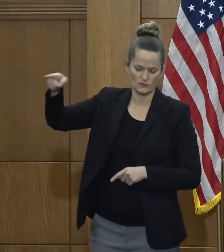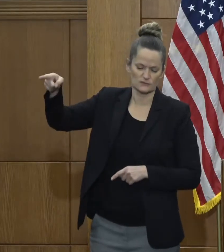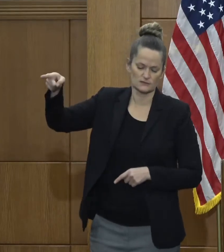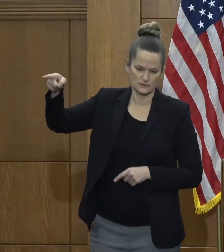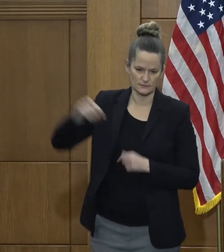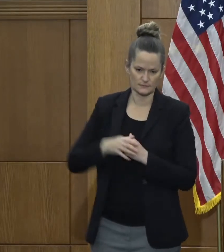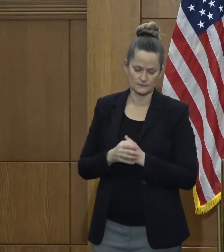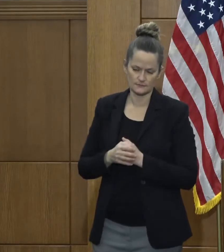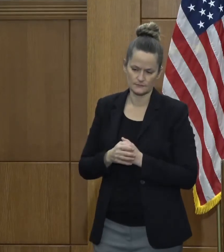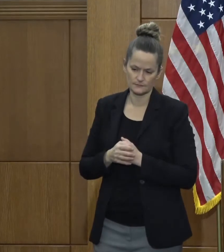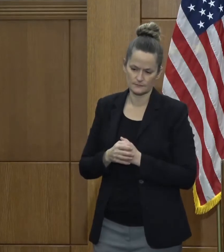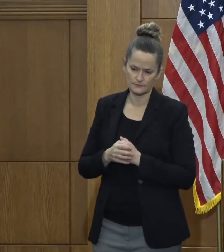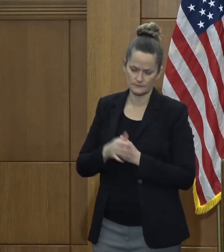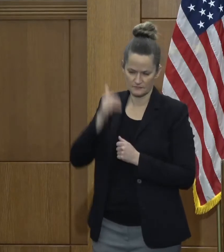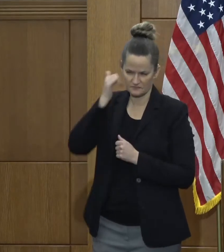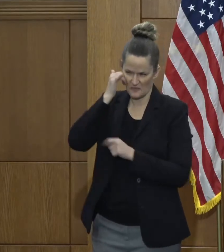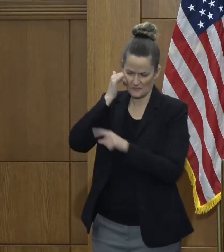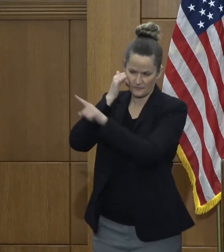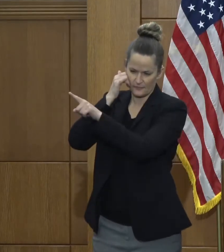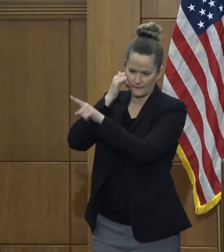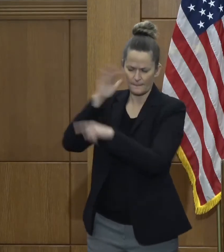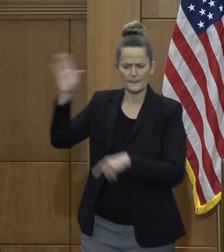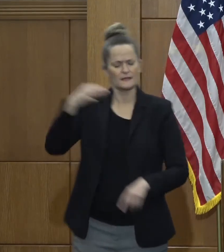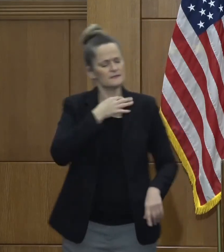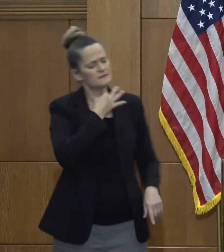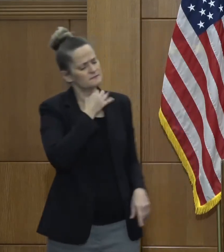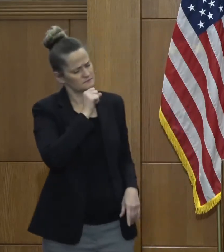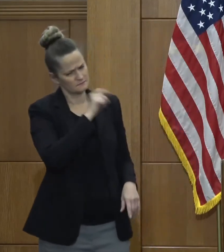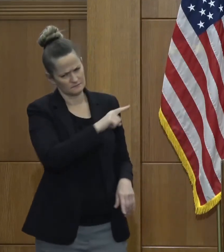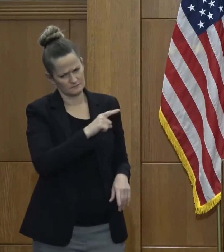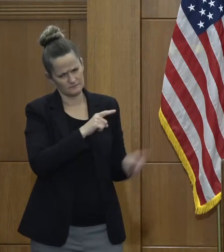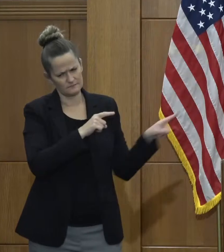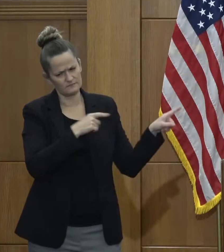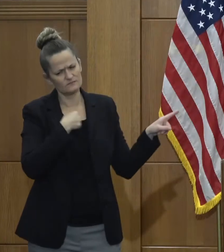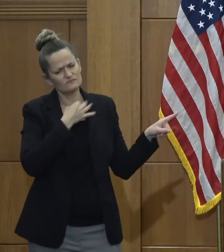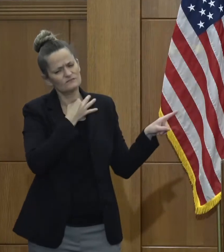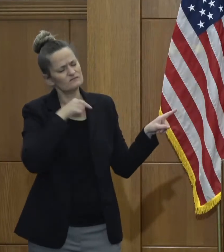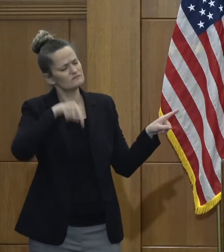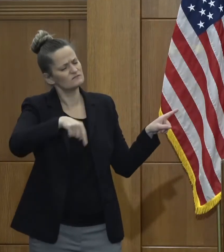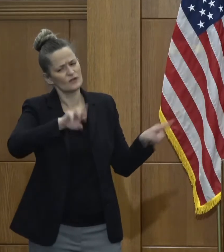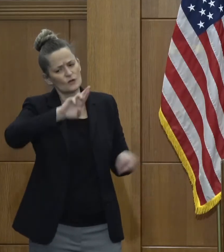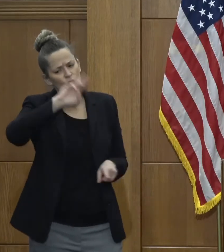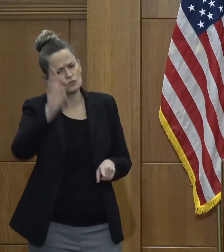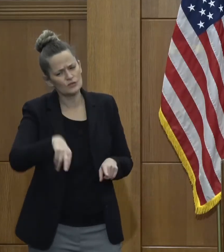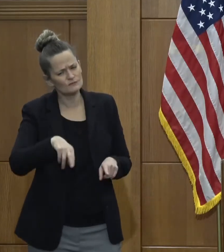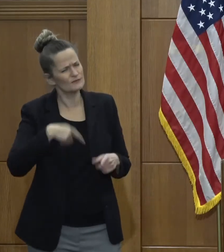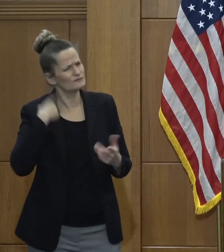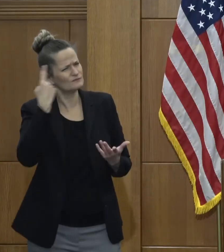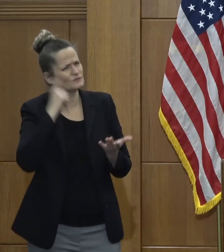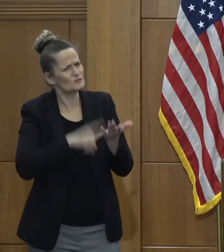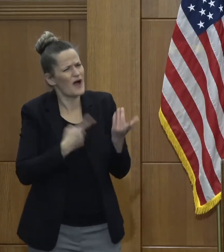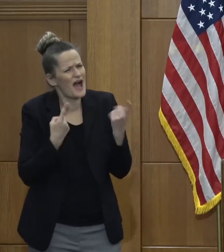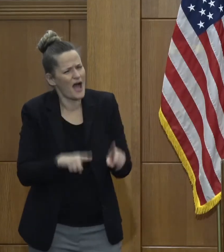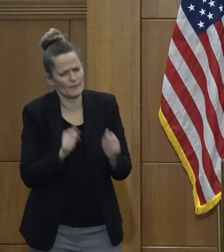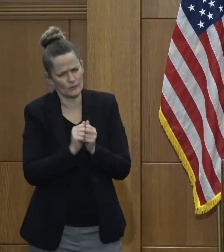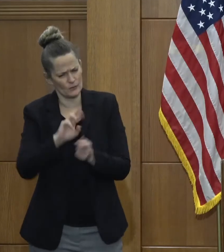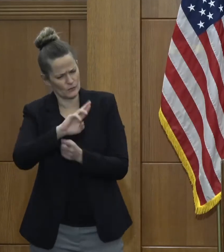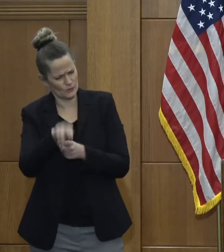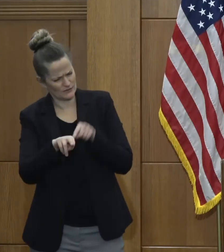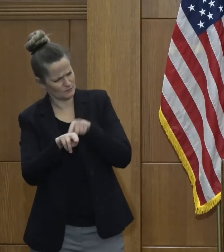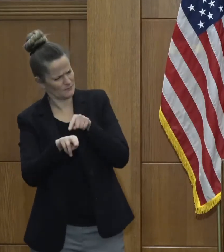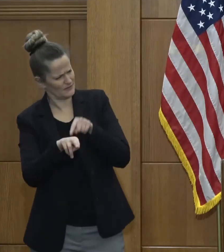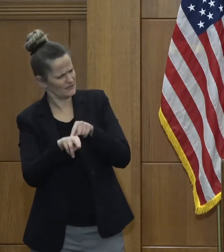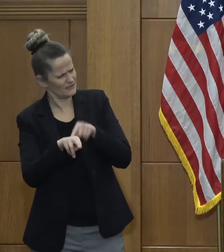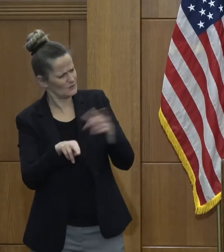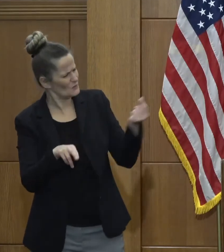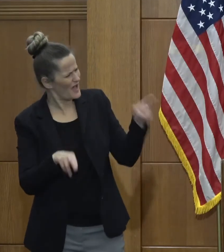Yeah, I guess I was just wondering about the voters in Richmond. Do you know what happened? I mean, or why that happened?